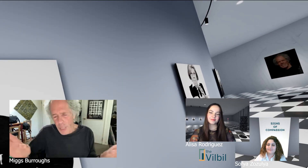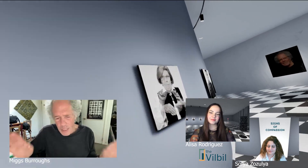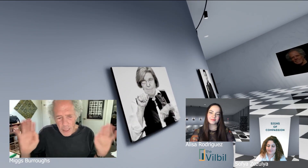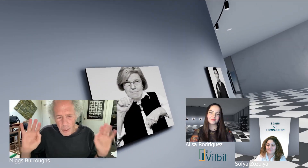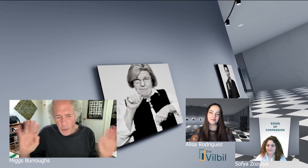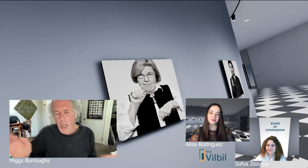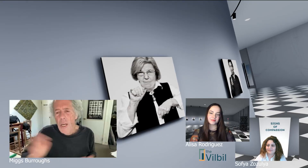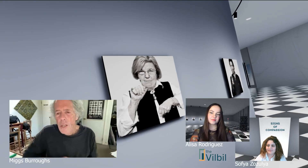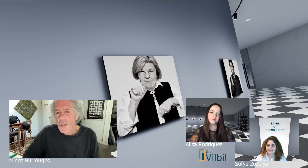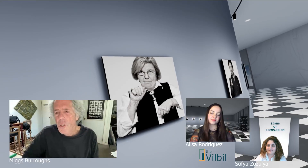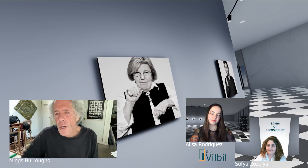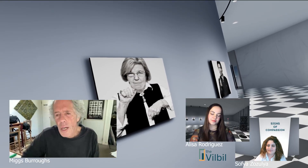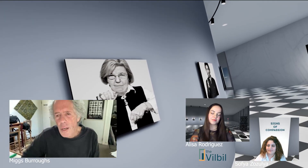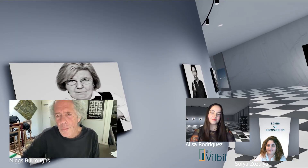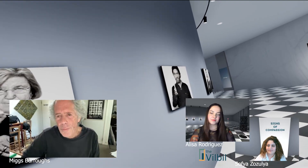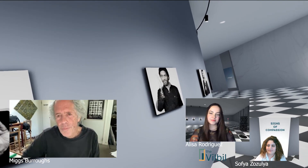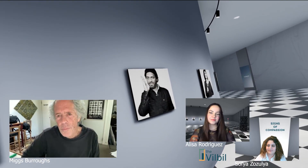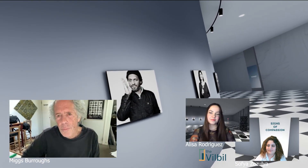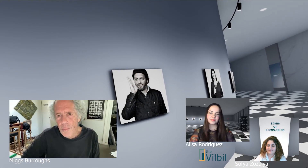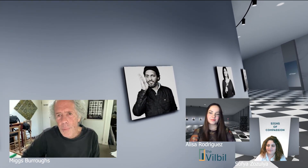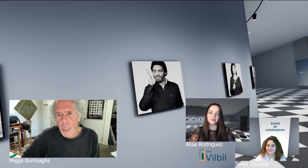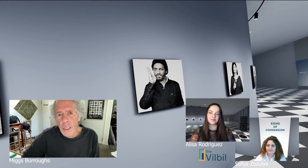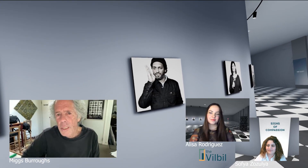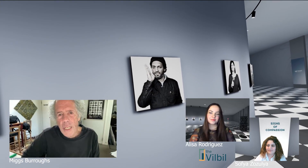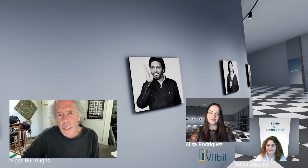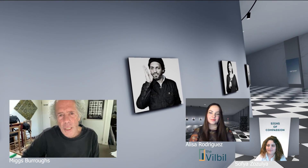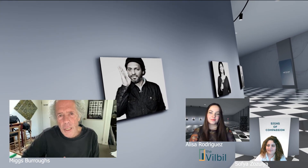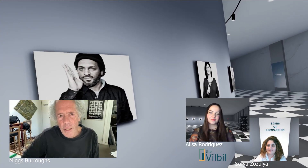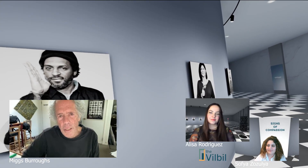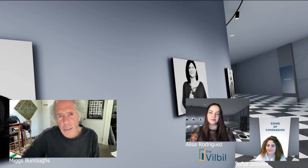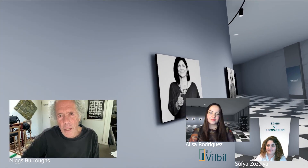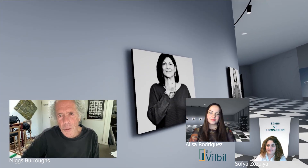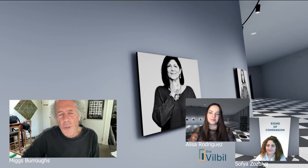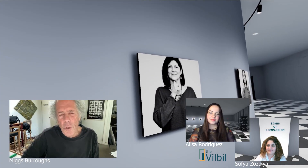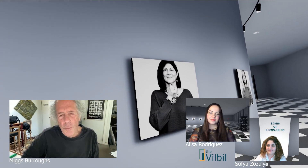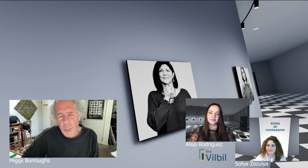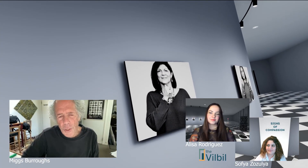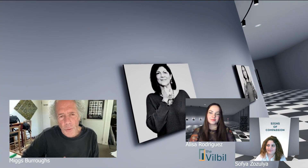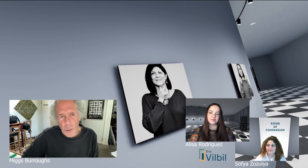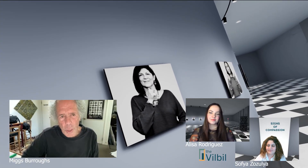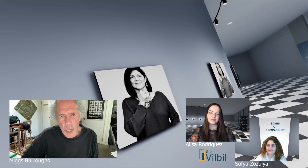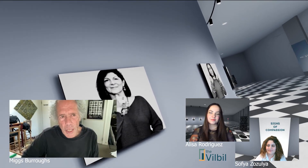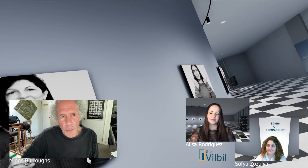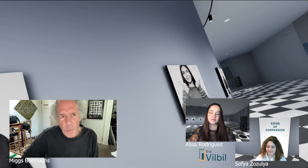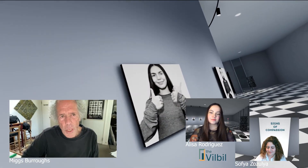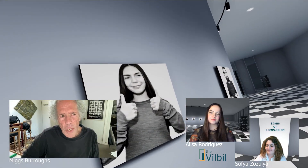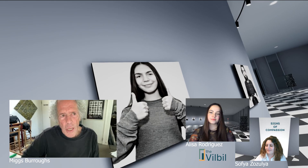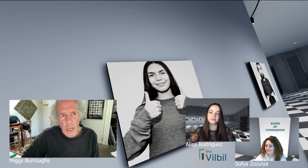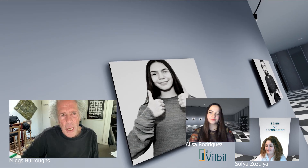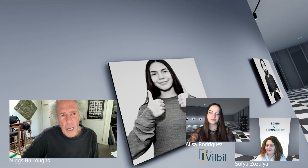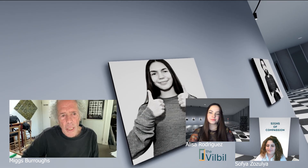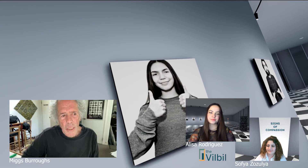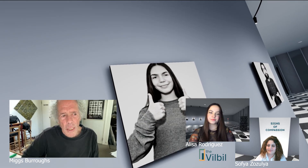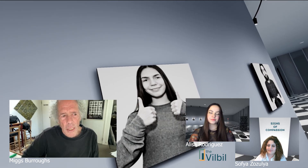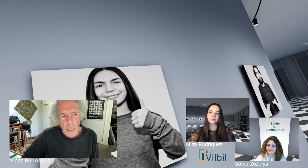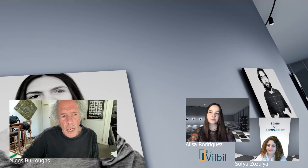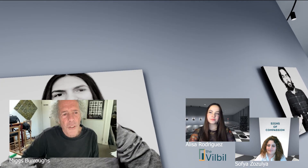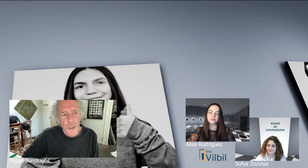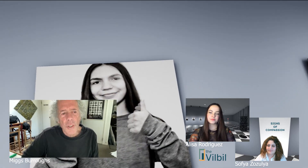bad, So, but they didn't care. I was in the wrong place at the wrong time, and I shouldn't